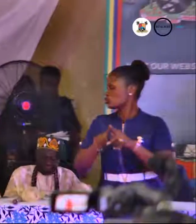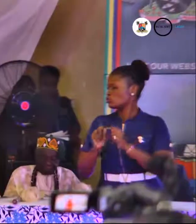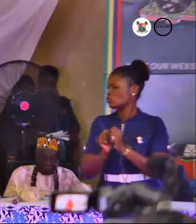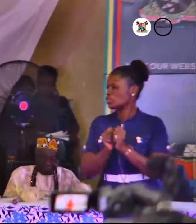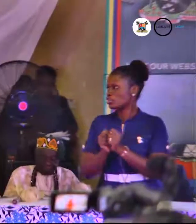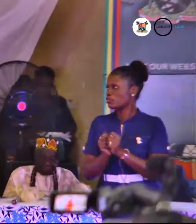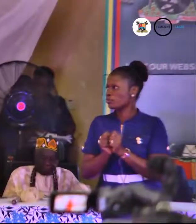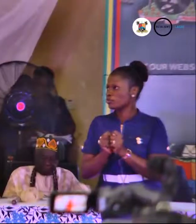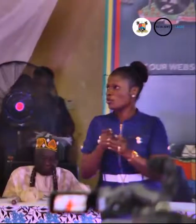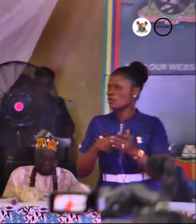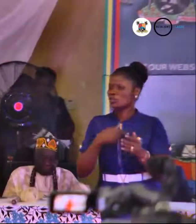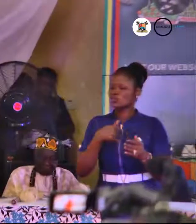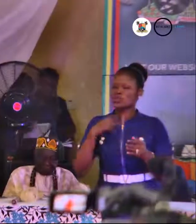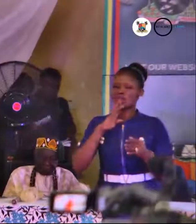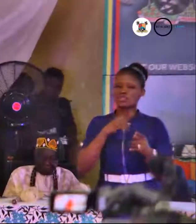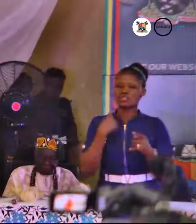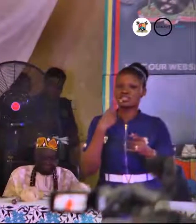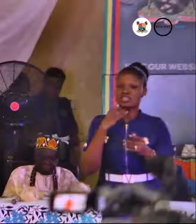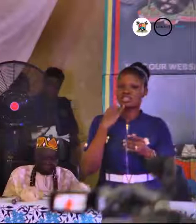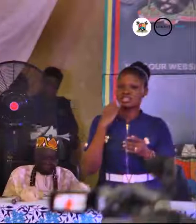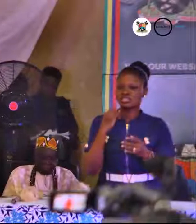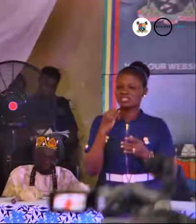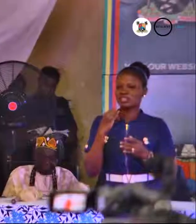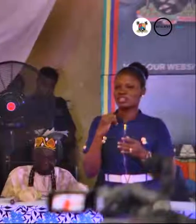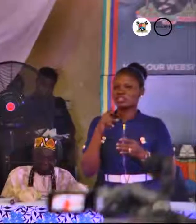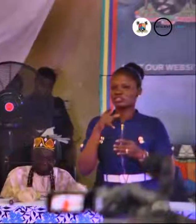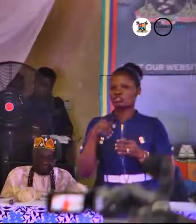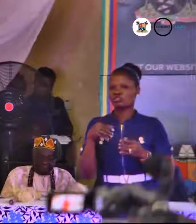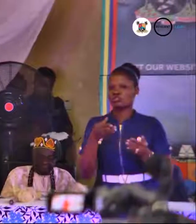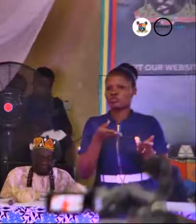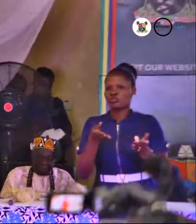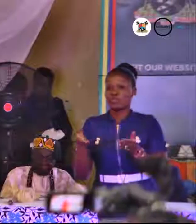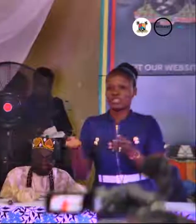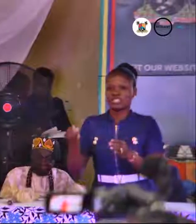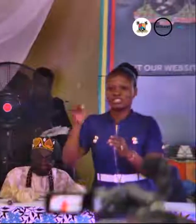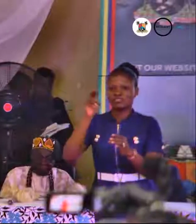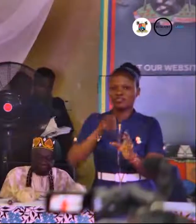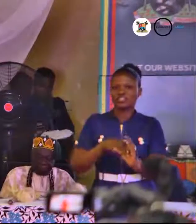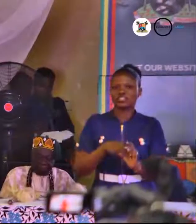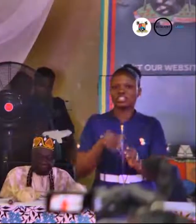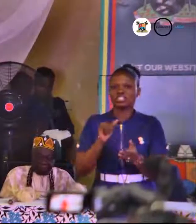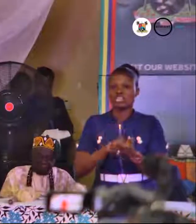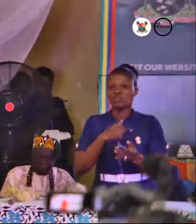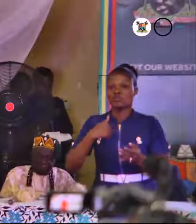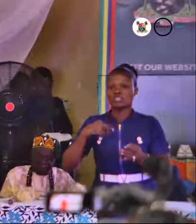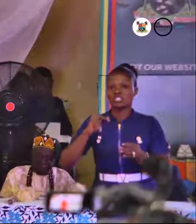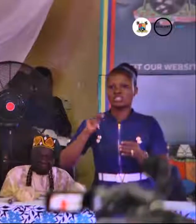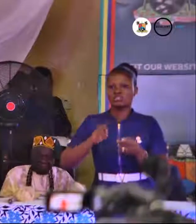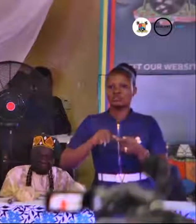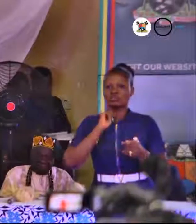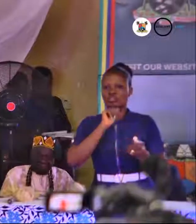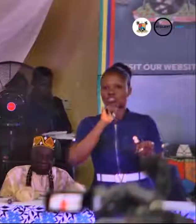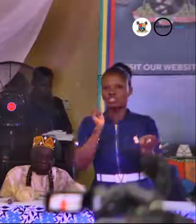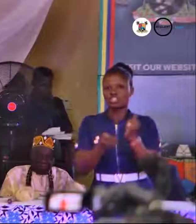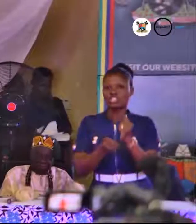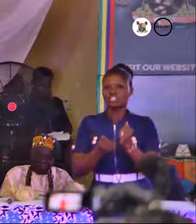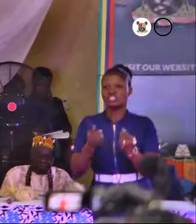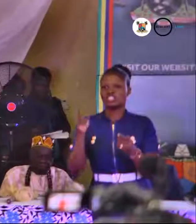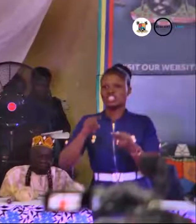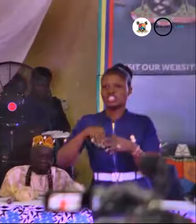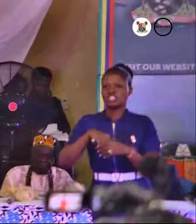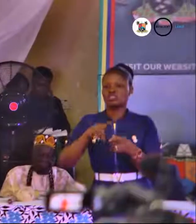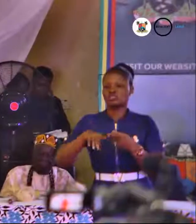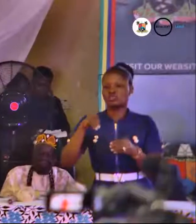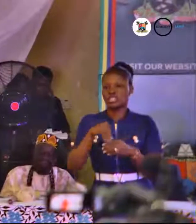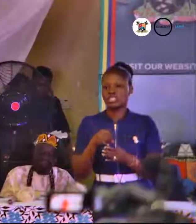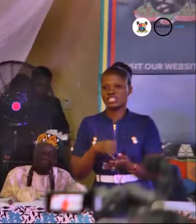So basically, what we're saying is, in whatever interventions that we're proposing, we need to put a resilience lens to it. We